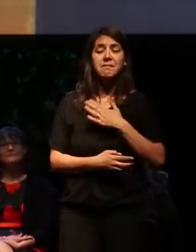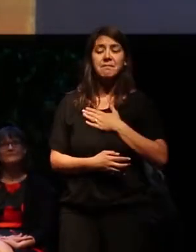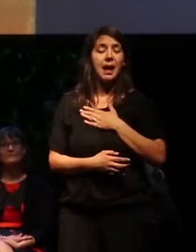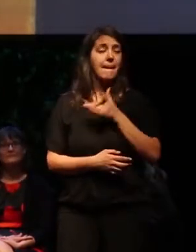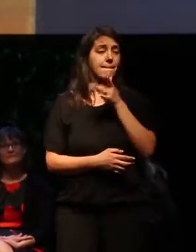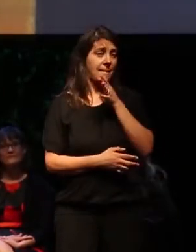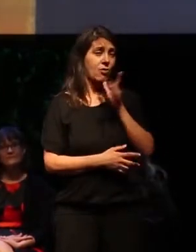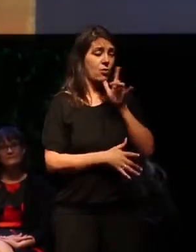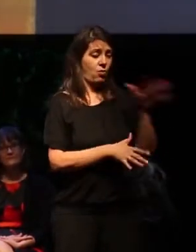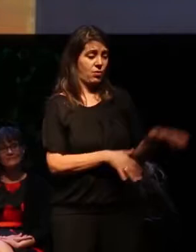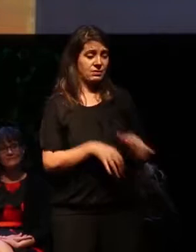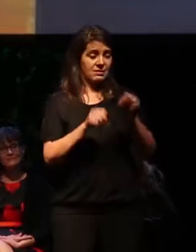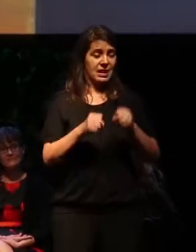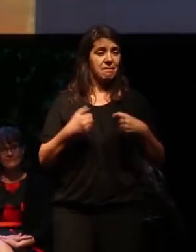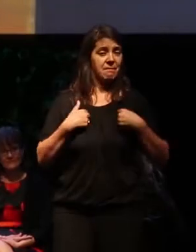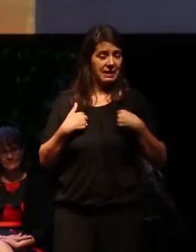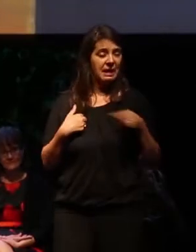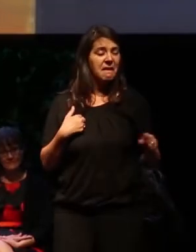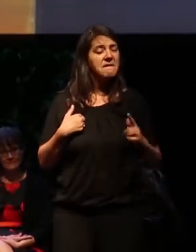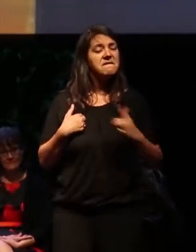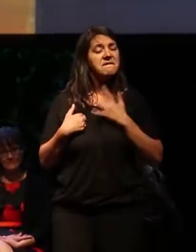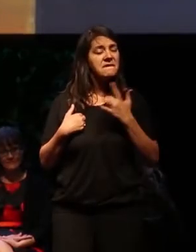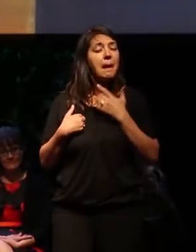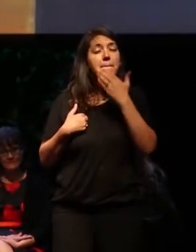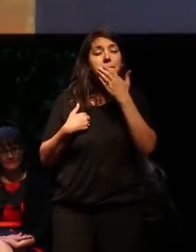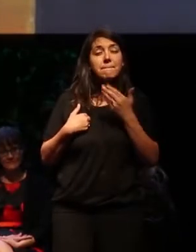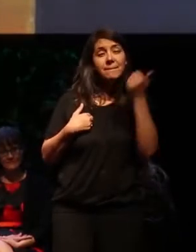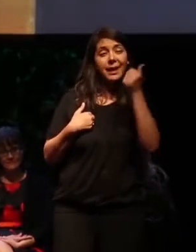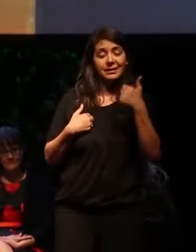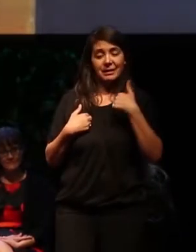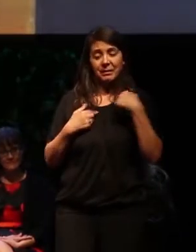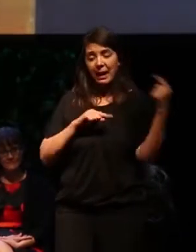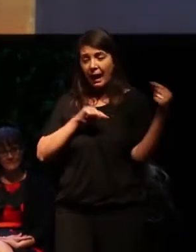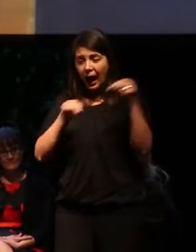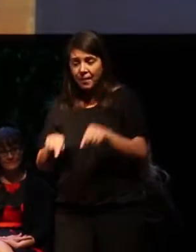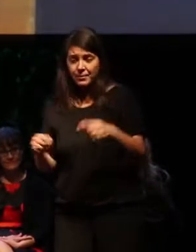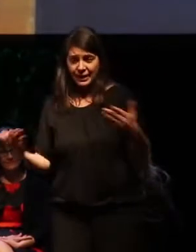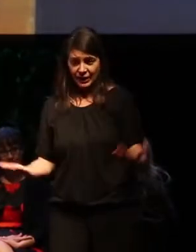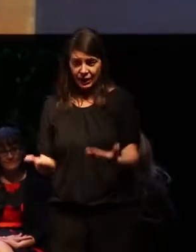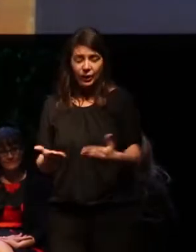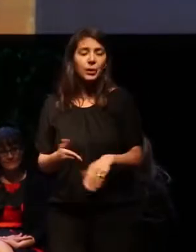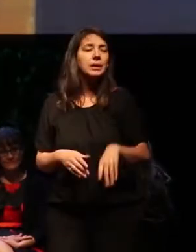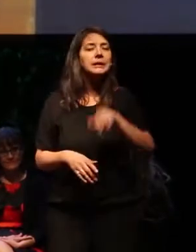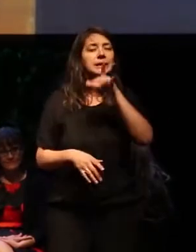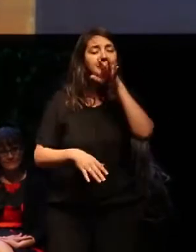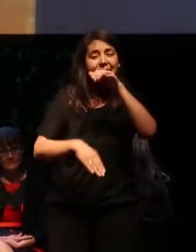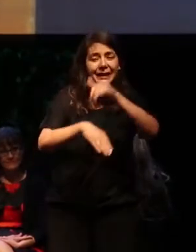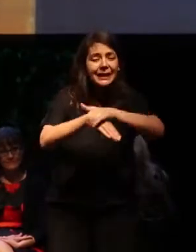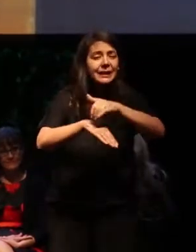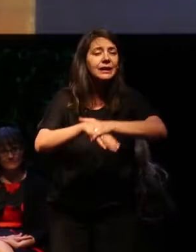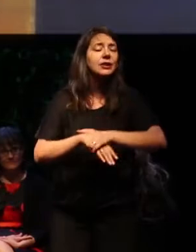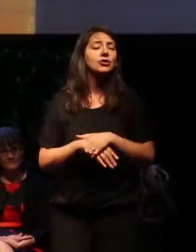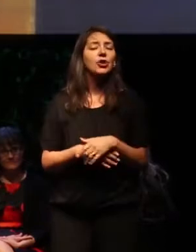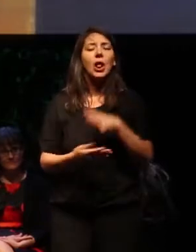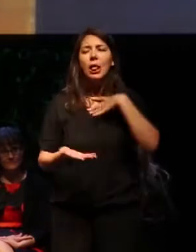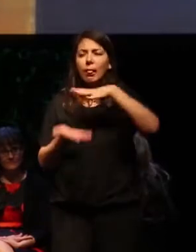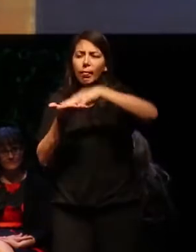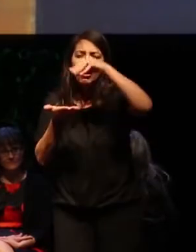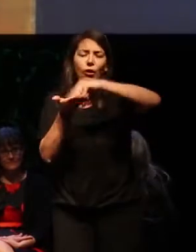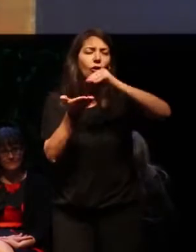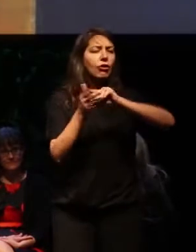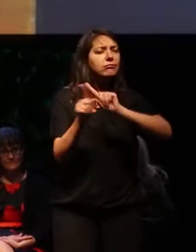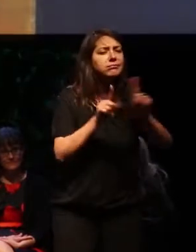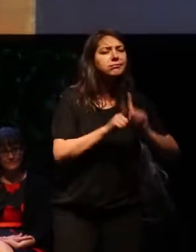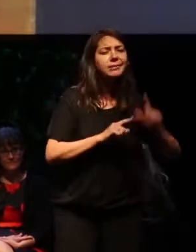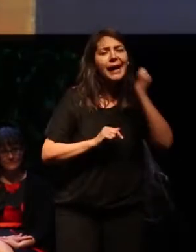mother felt that it would be best for me to learn to speak English and to learn everyday living skills at a